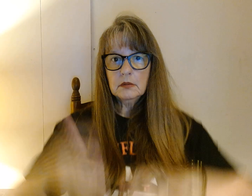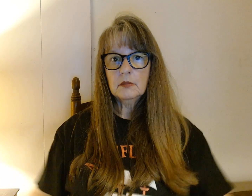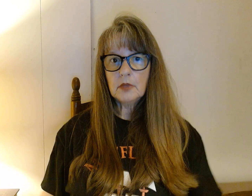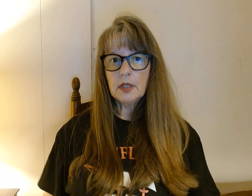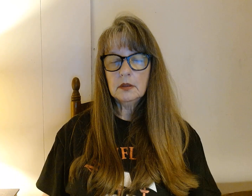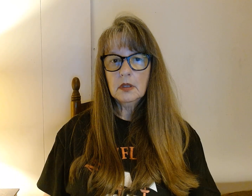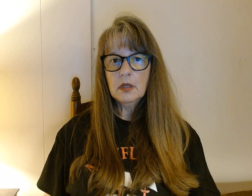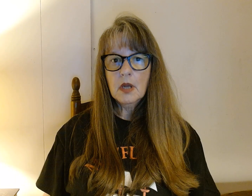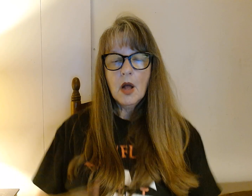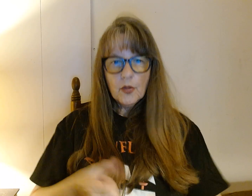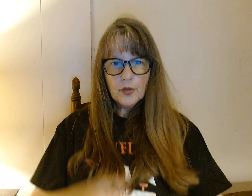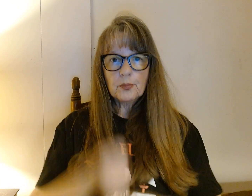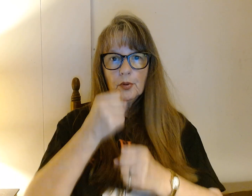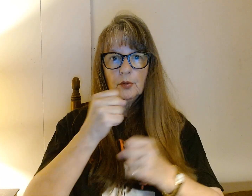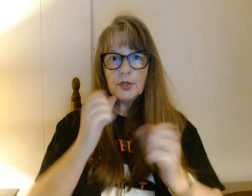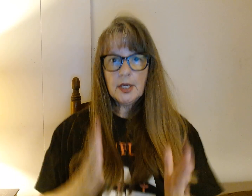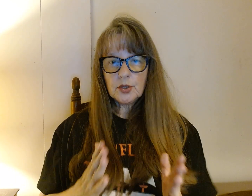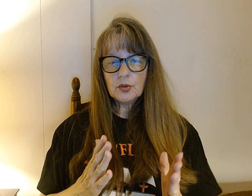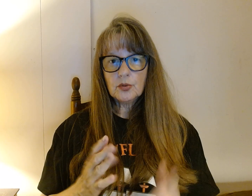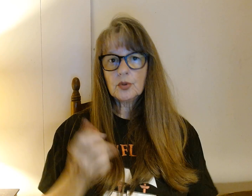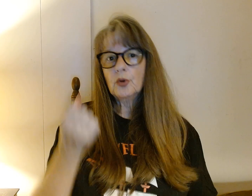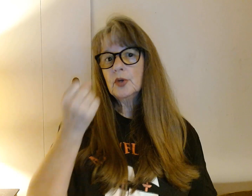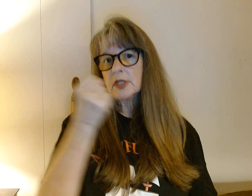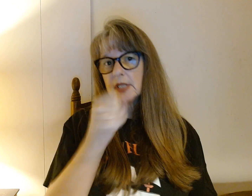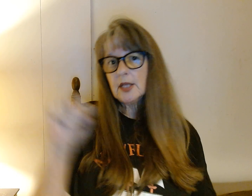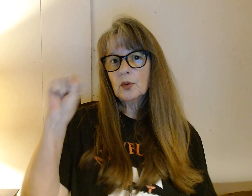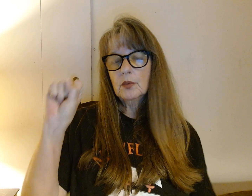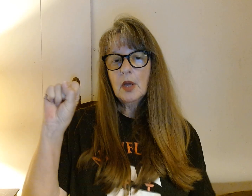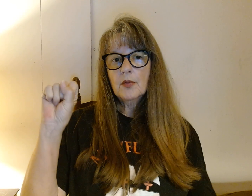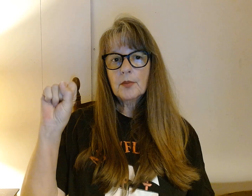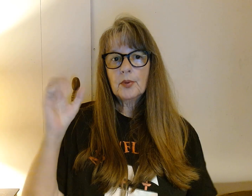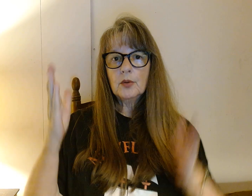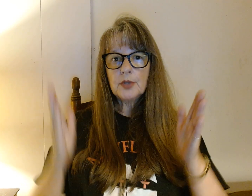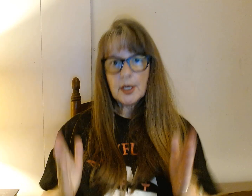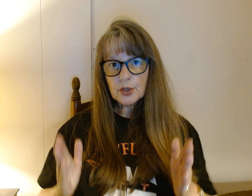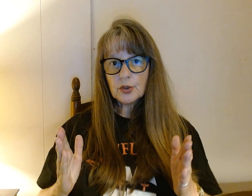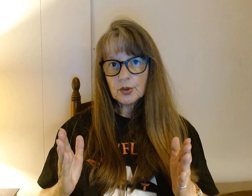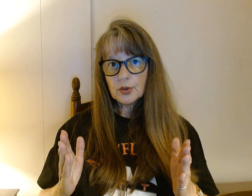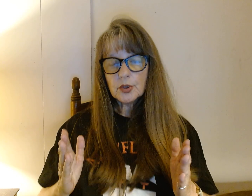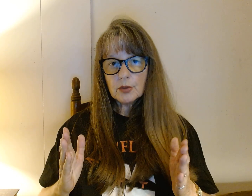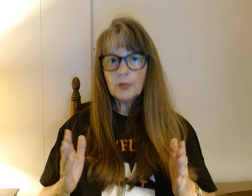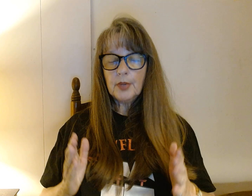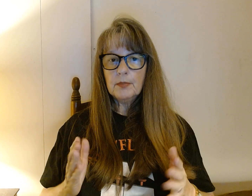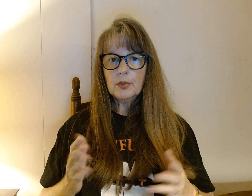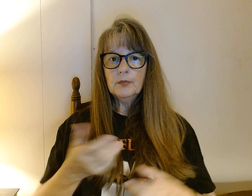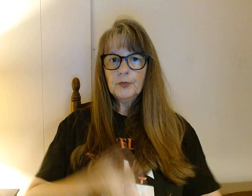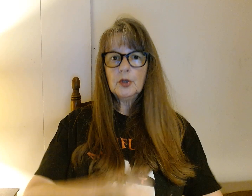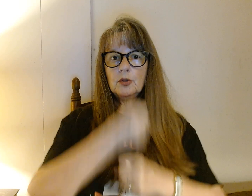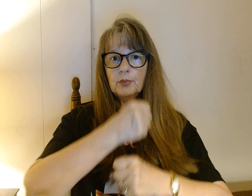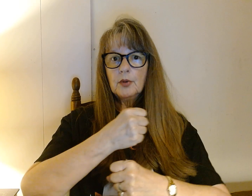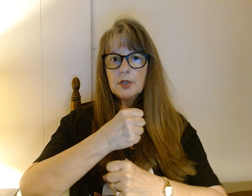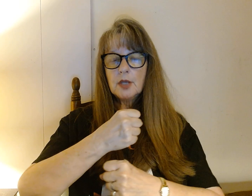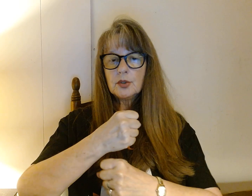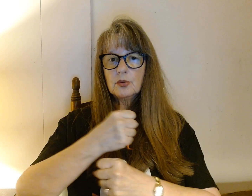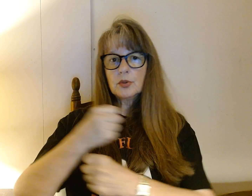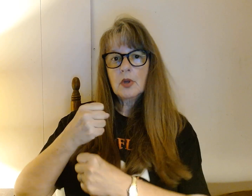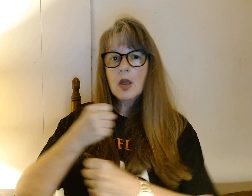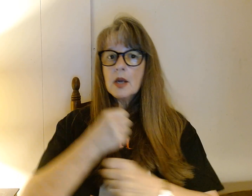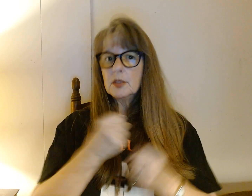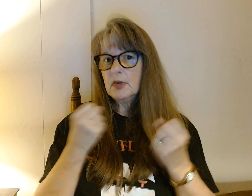right? The protesters, or you could say the protesters, there are people, you could do protesters, because many of them